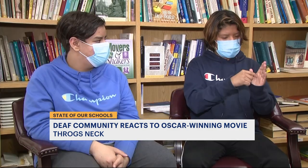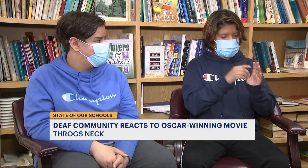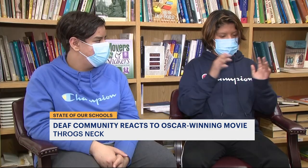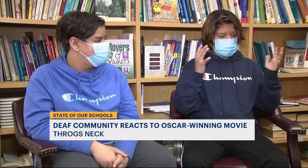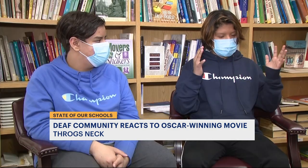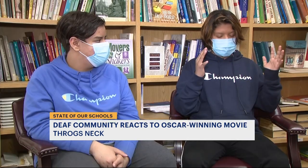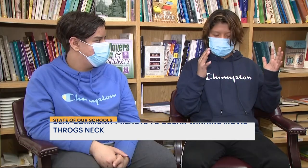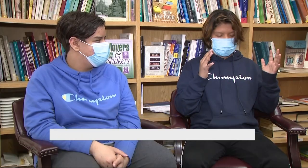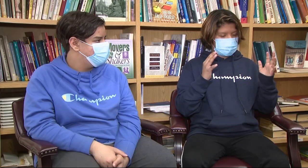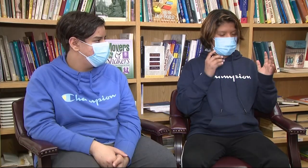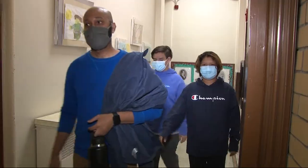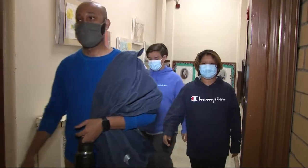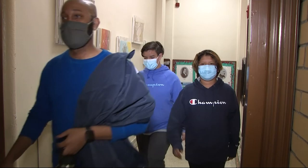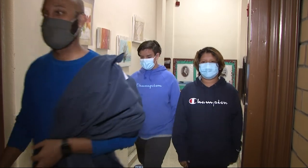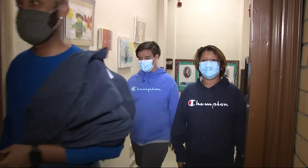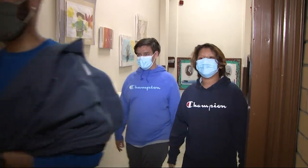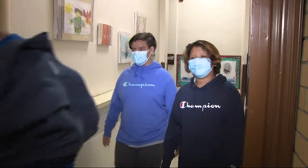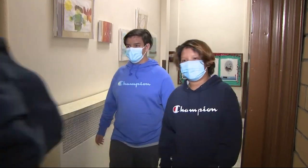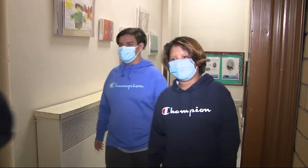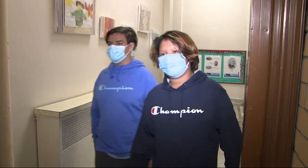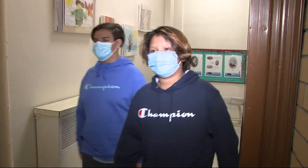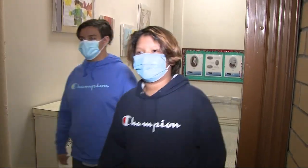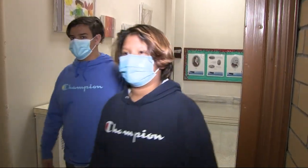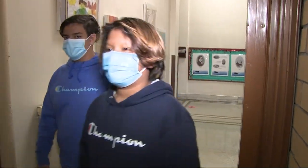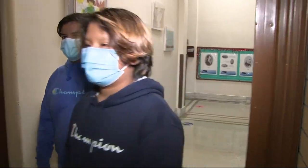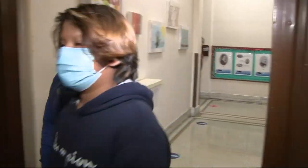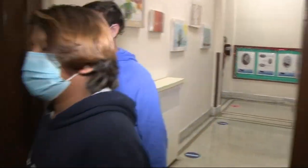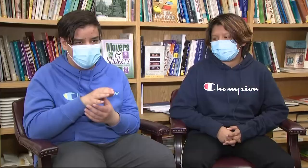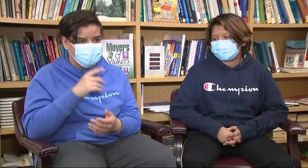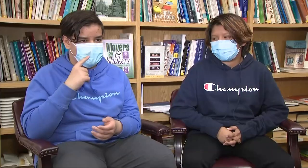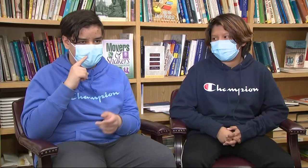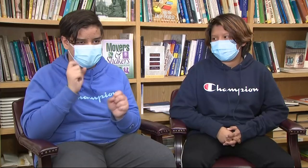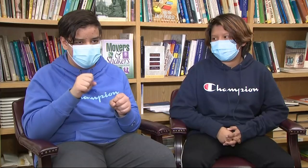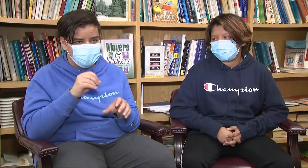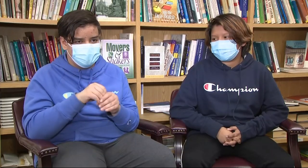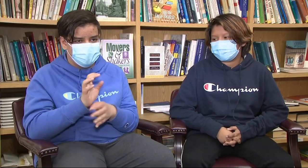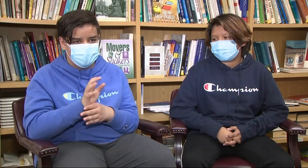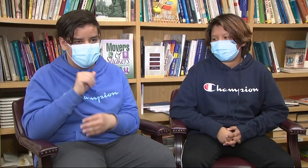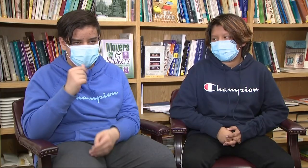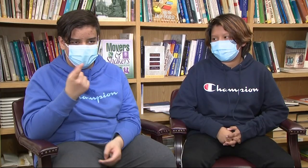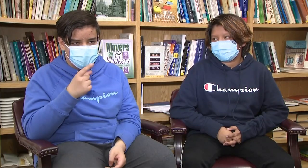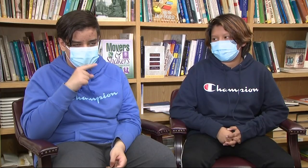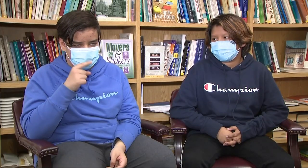learning something new, it makes me feel like deaf people can do anything, not just hearing people can do it.